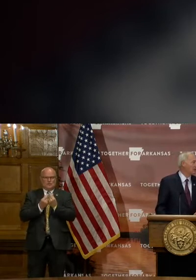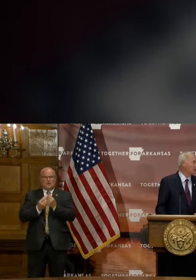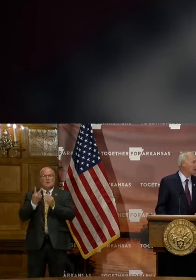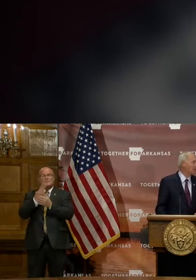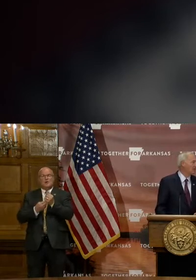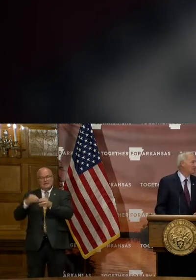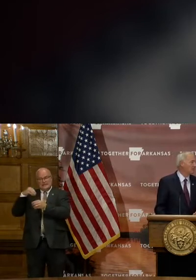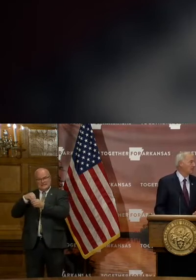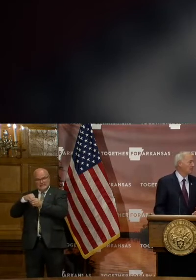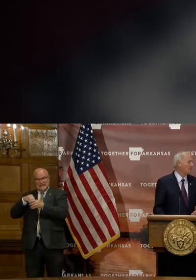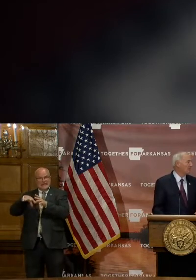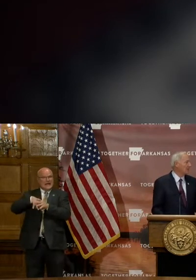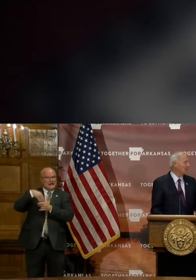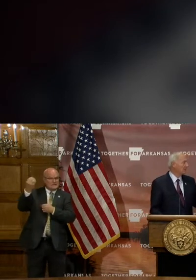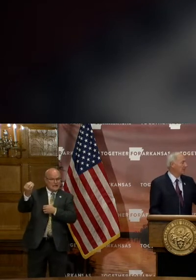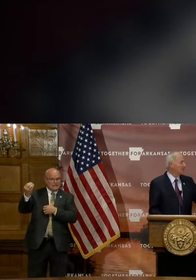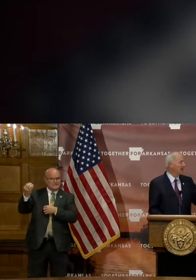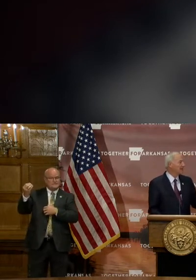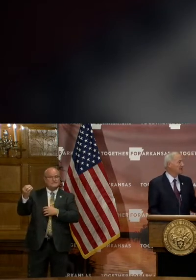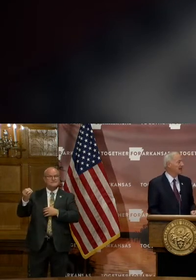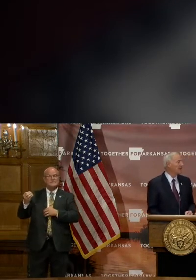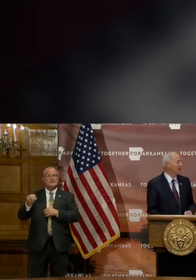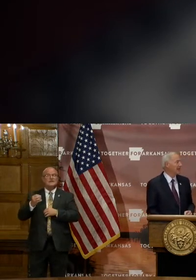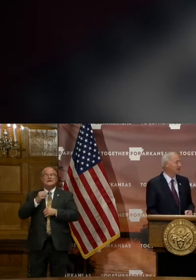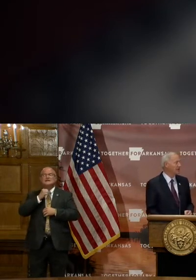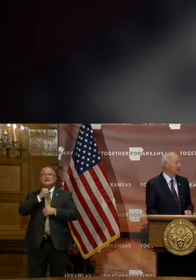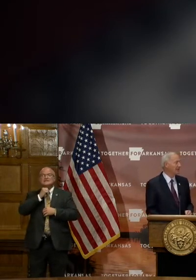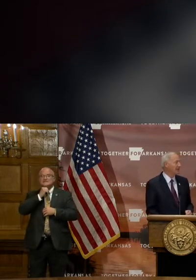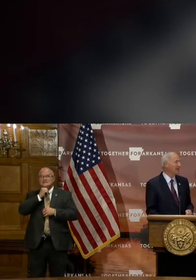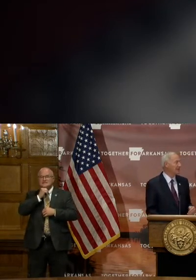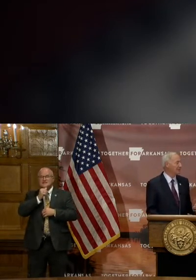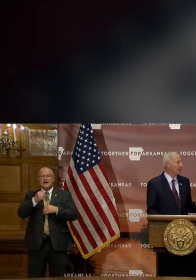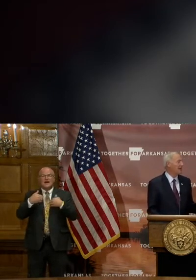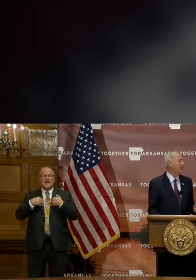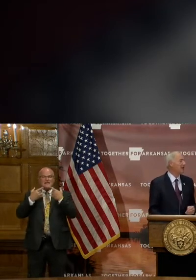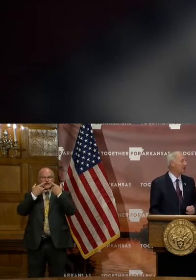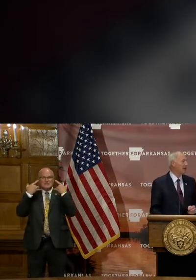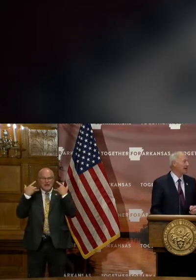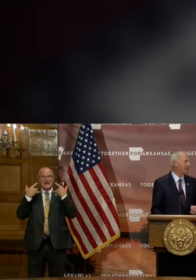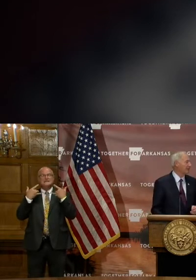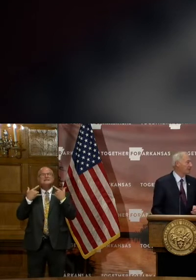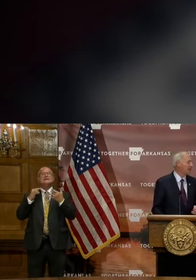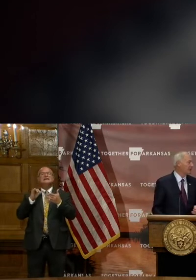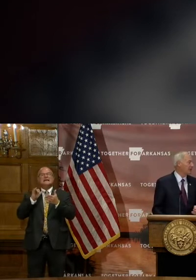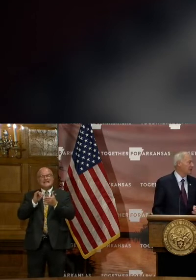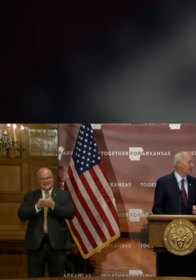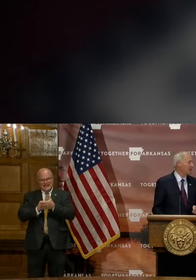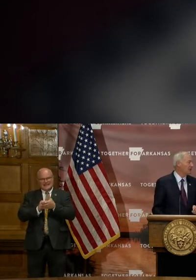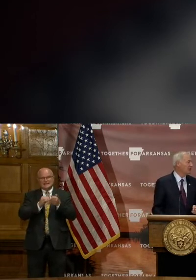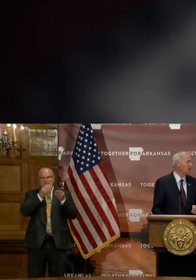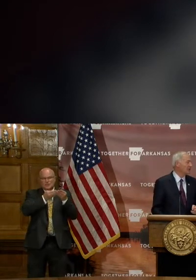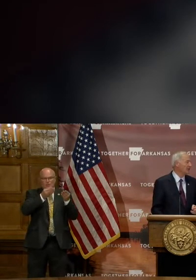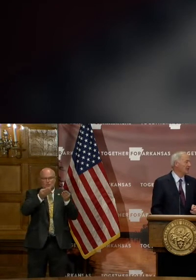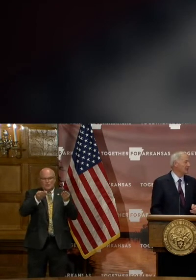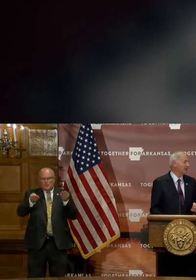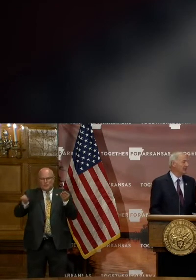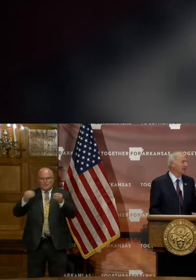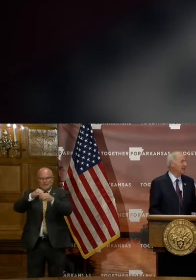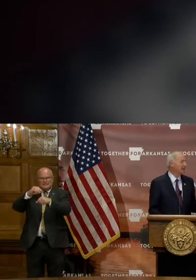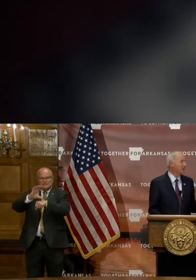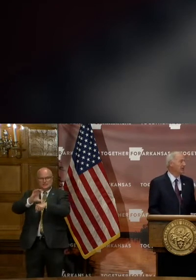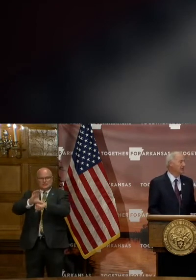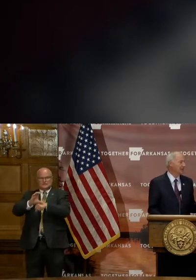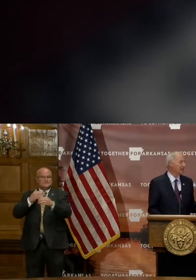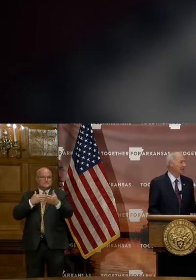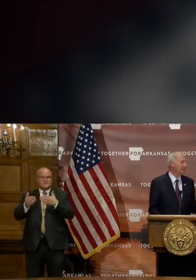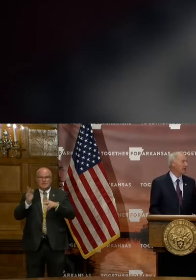and outdoors. Unmasked congregational singing is a primary driver of transmission in churches, even